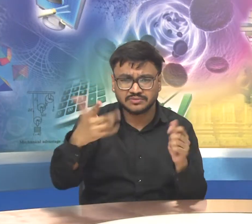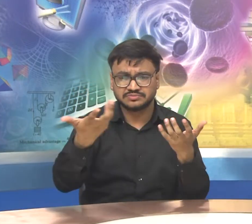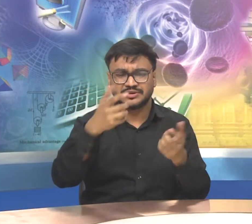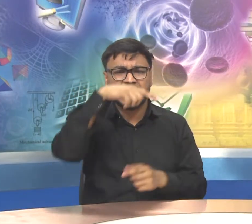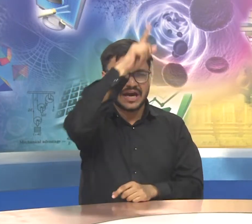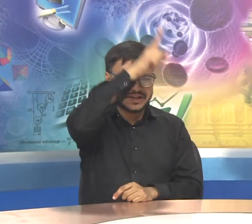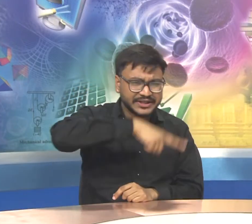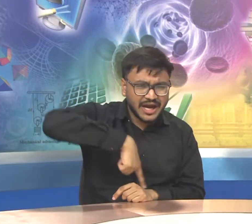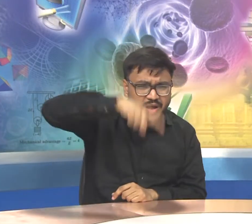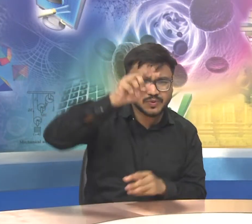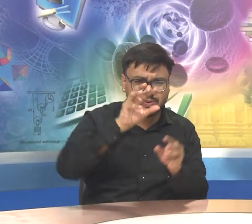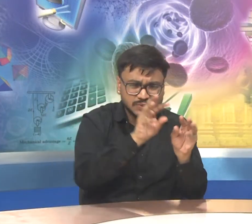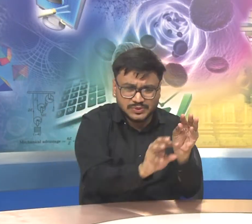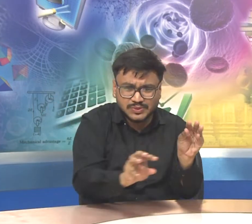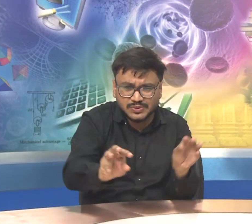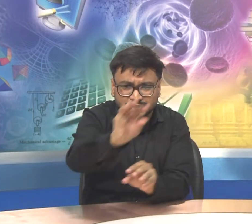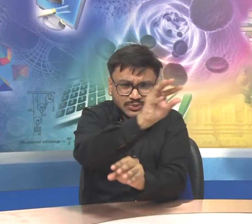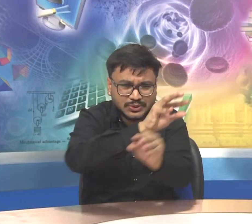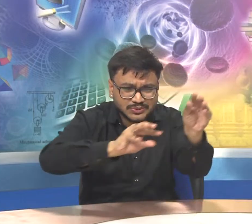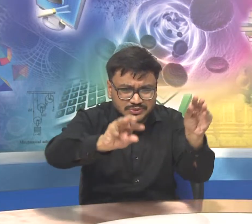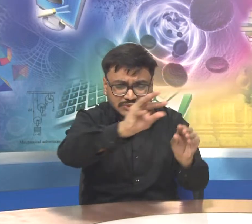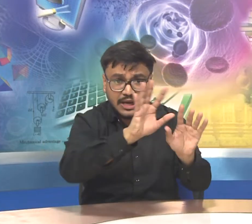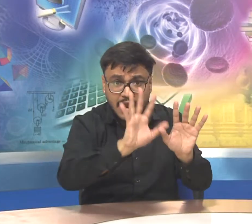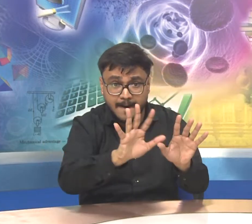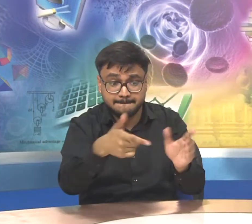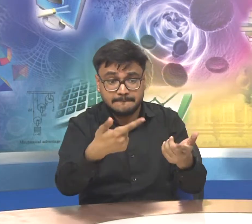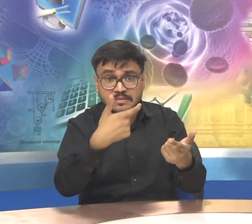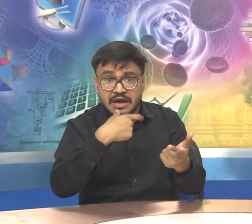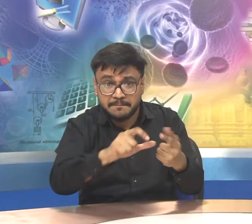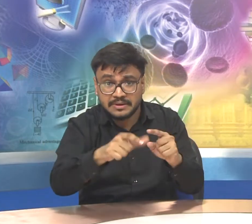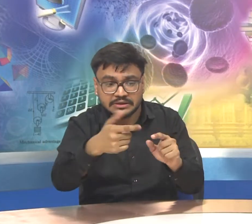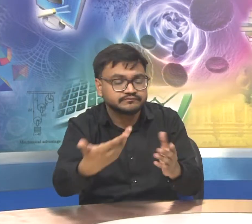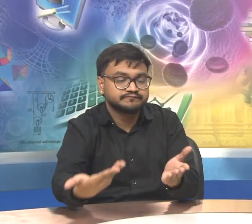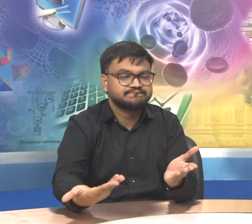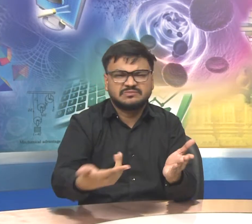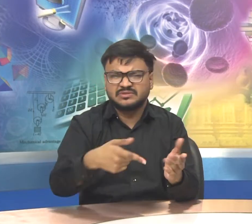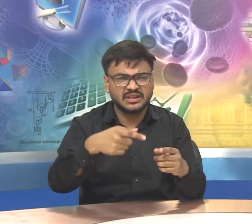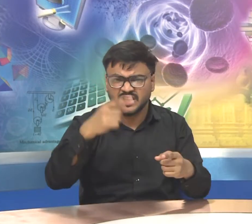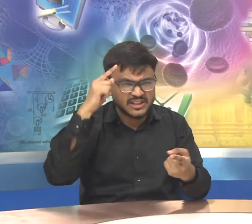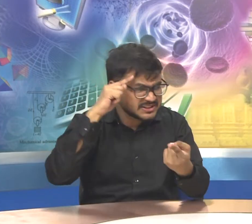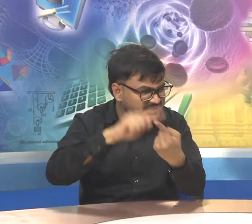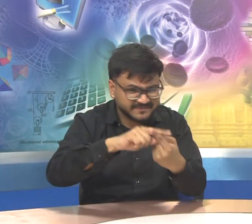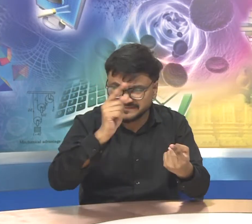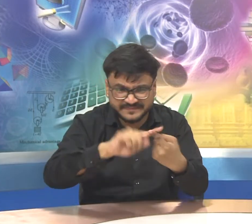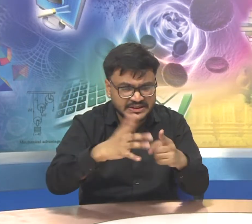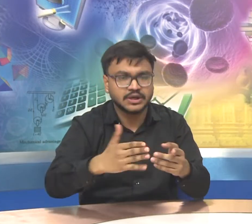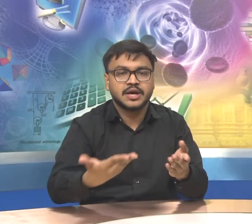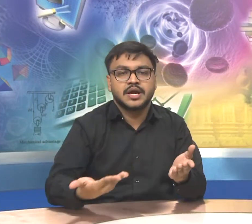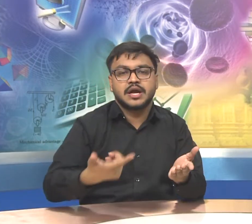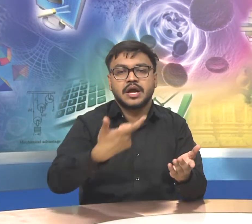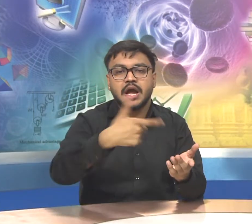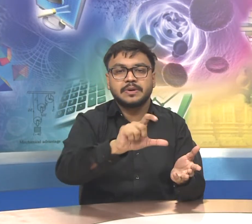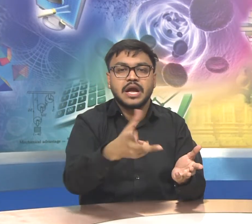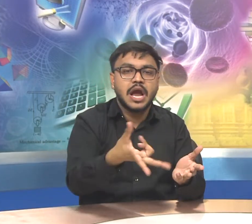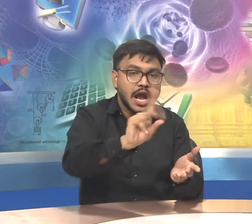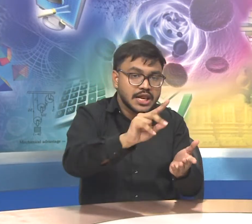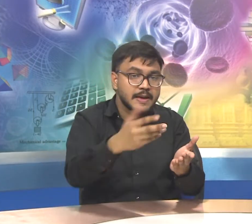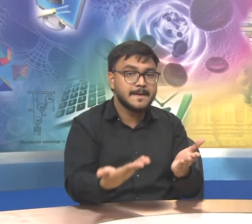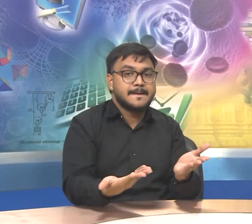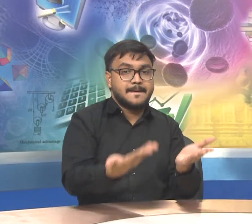They have the force of law and are binding on all lower